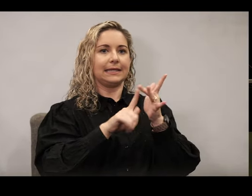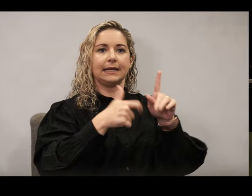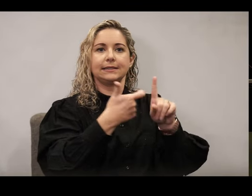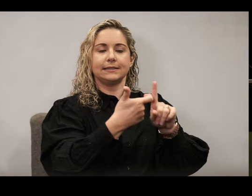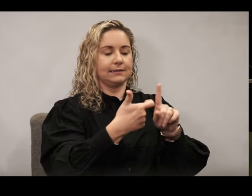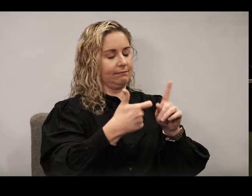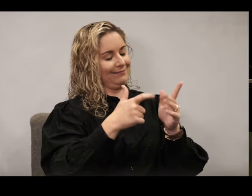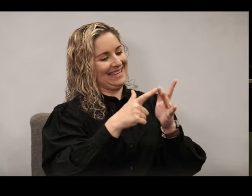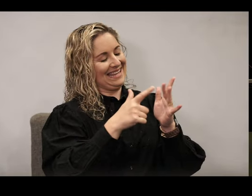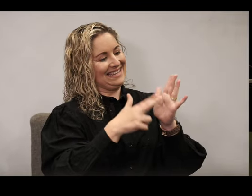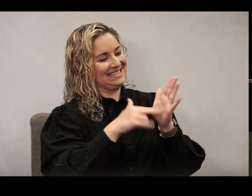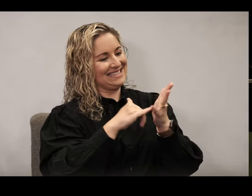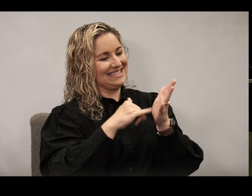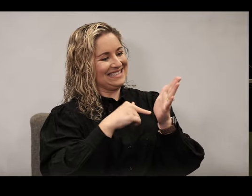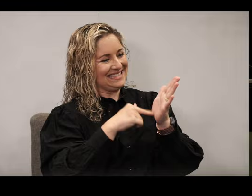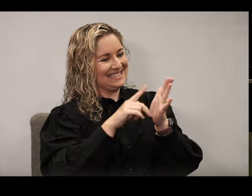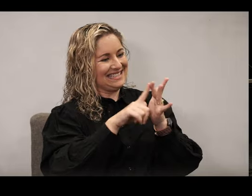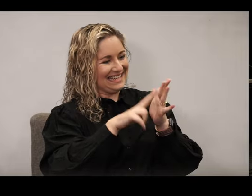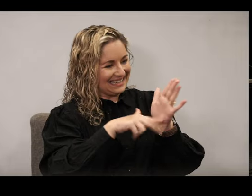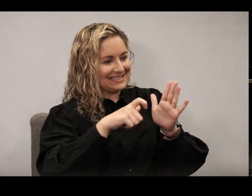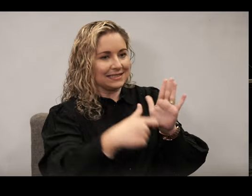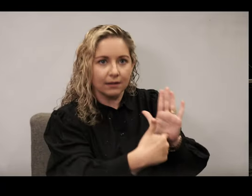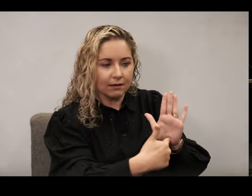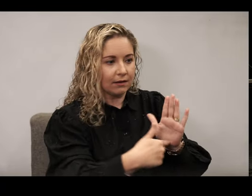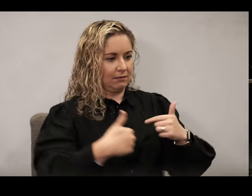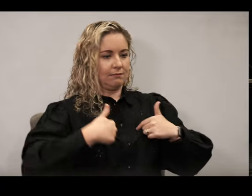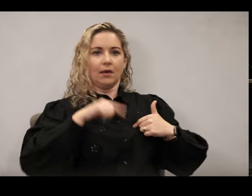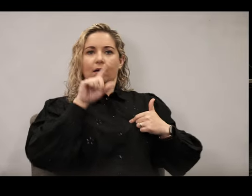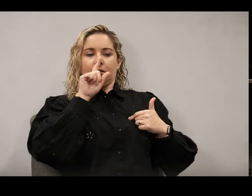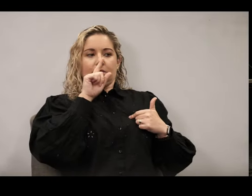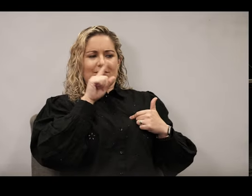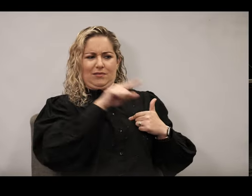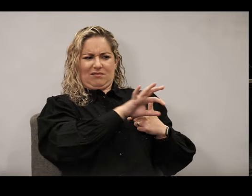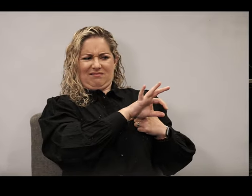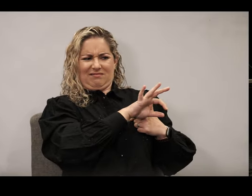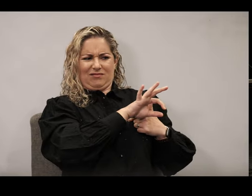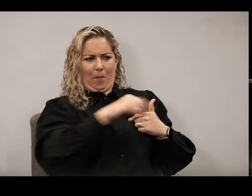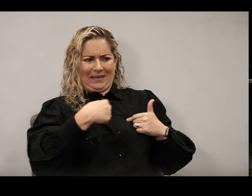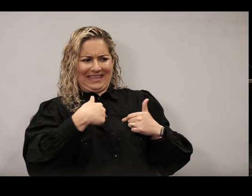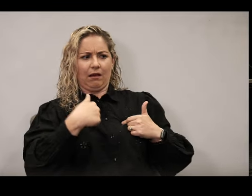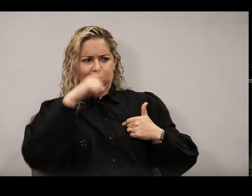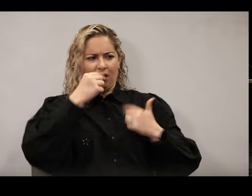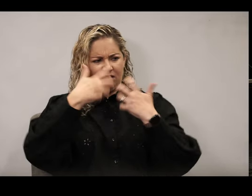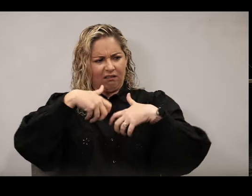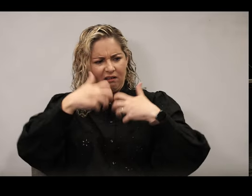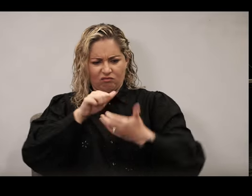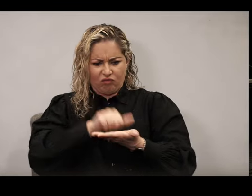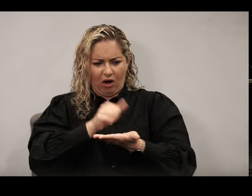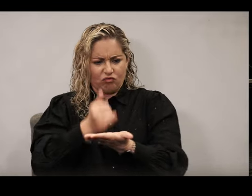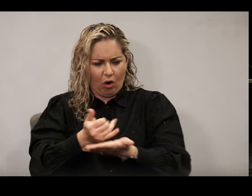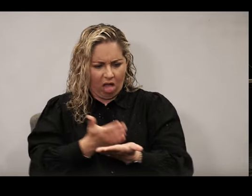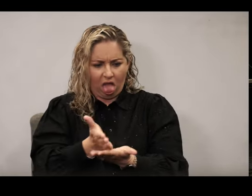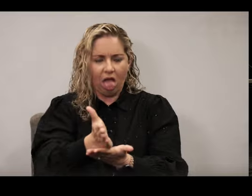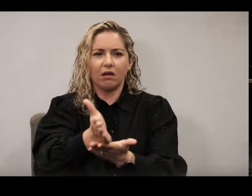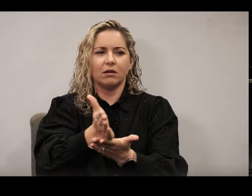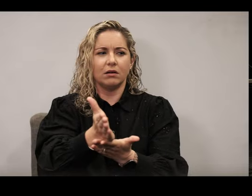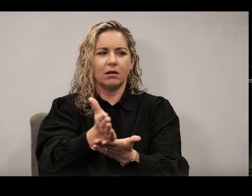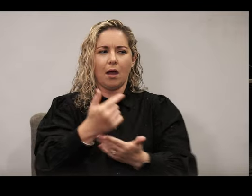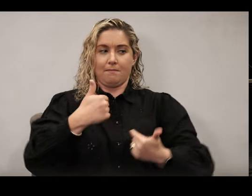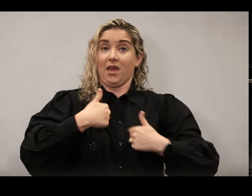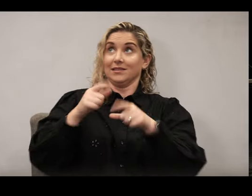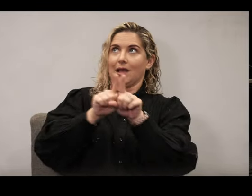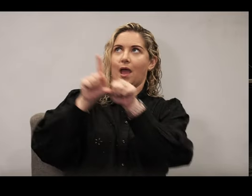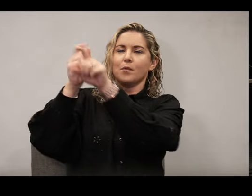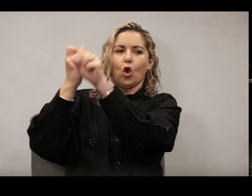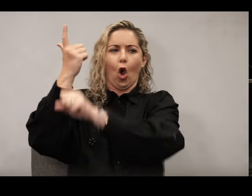that must be what it means to be created in the image of God. But is this sort of thinking right? Well, we see that there's something in this. As you move through the